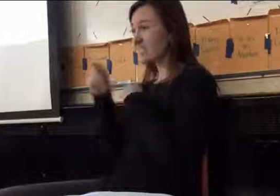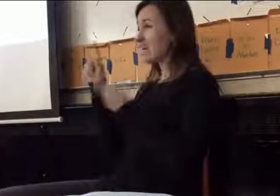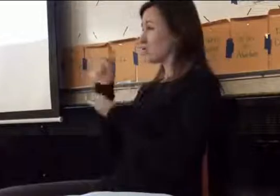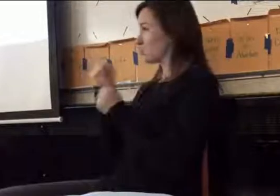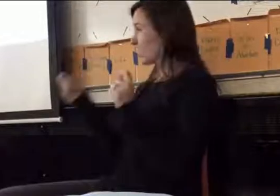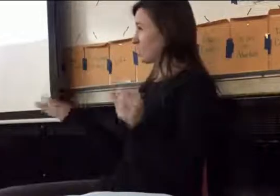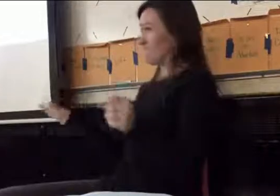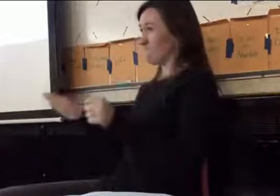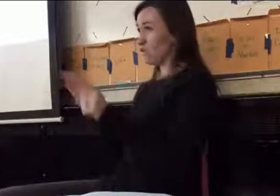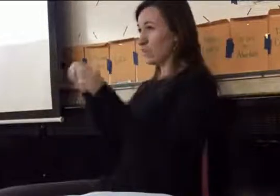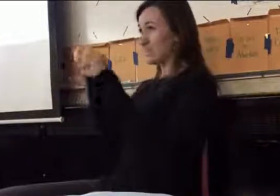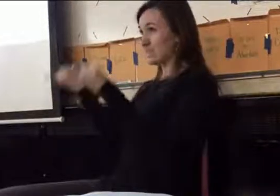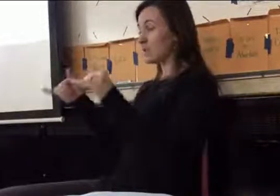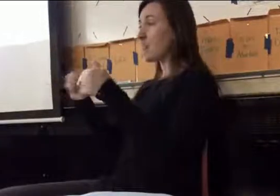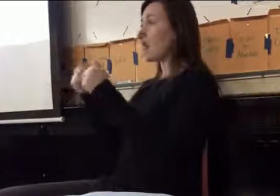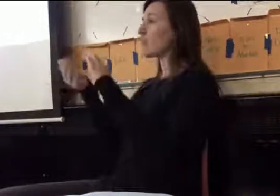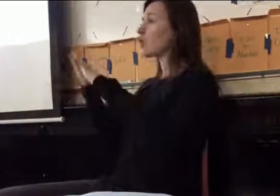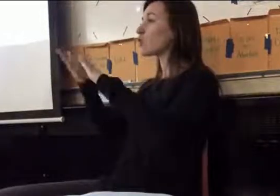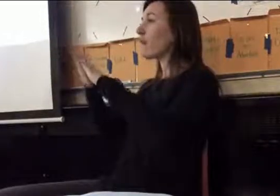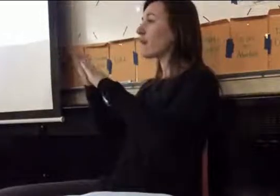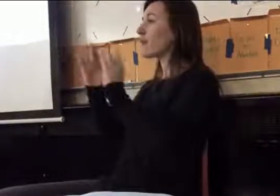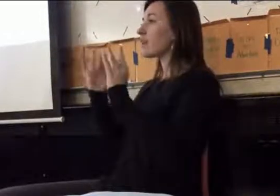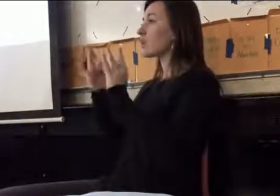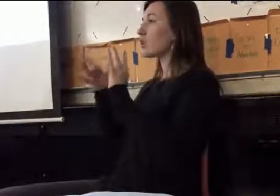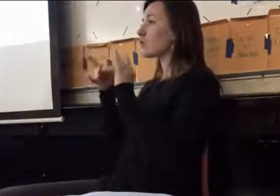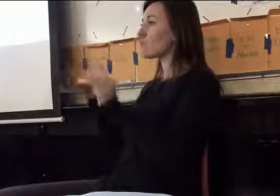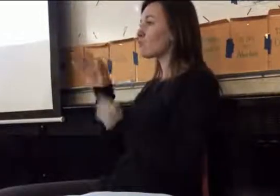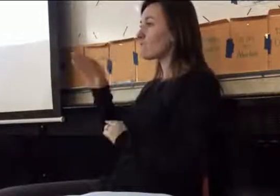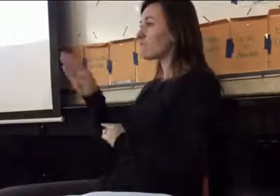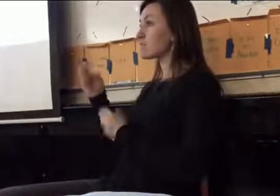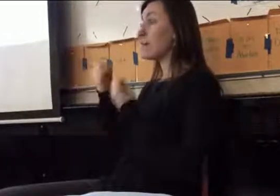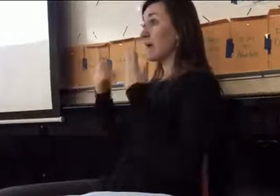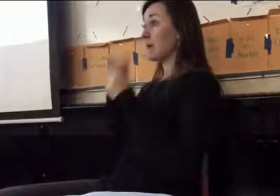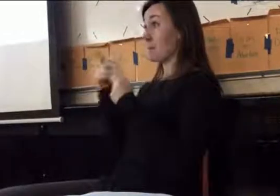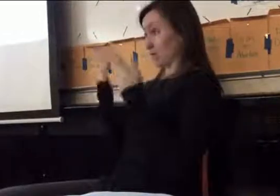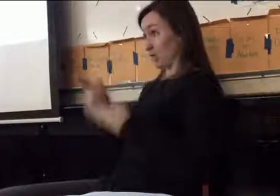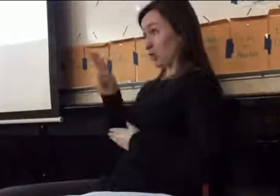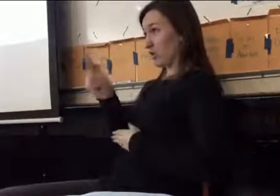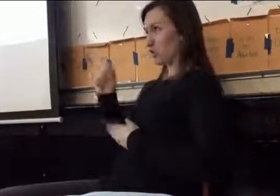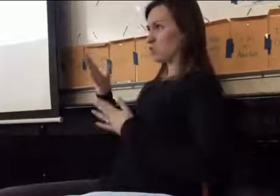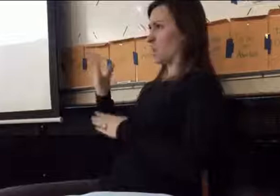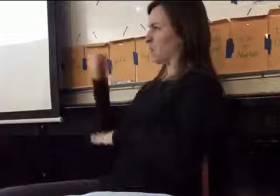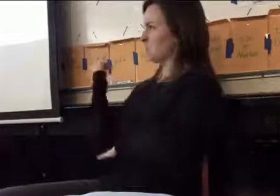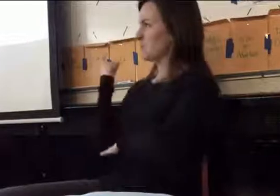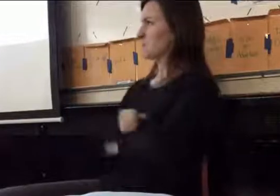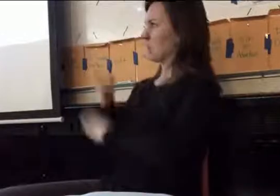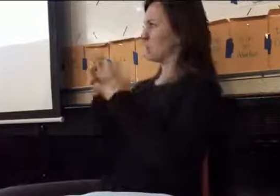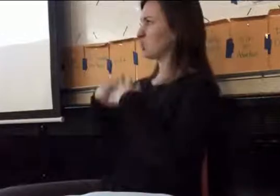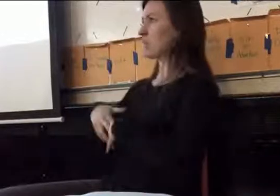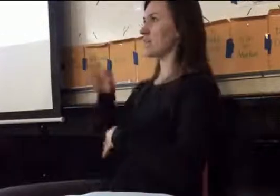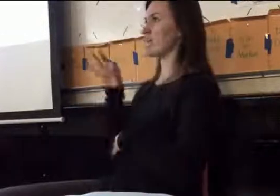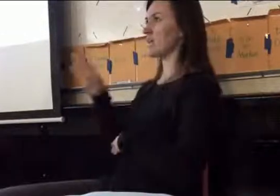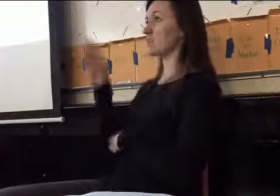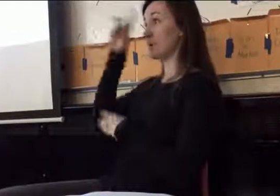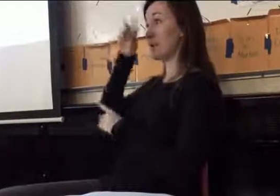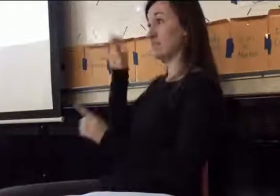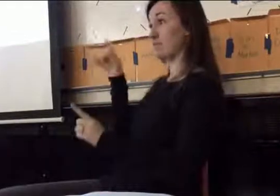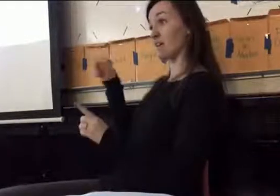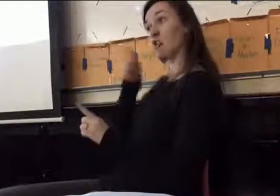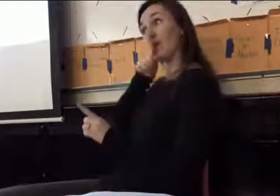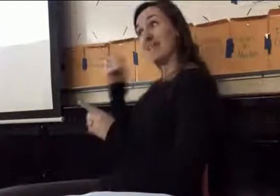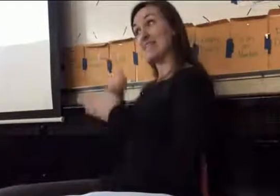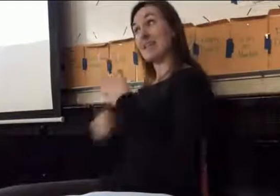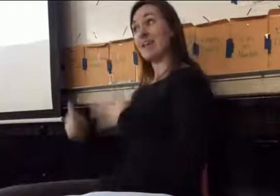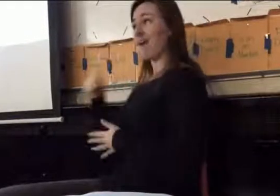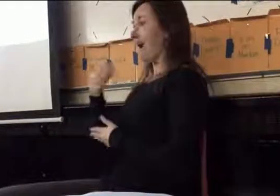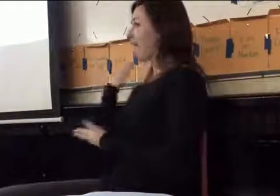system of how the internet is run. A lot of people in the United States wanted Facebook shut down because of this incident. So is he a captain